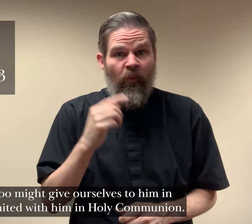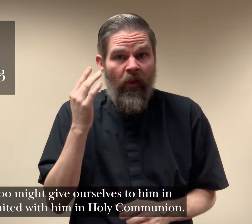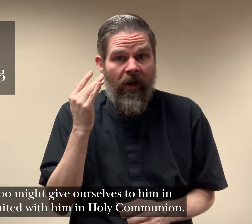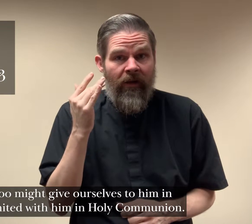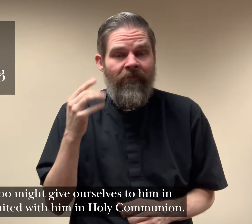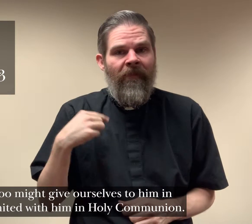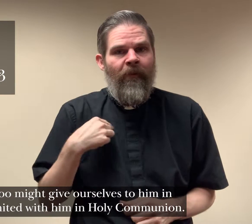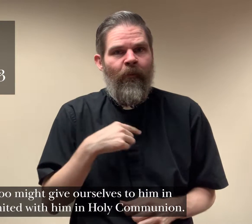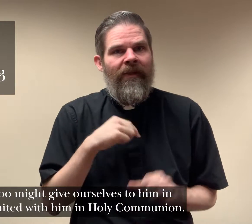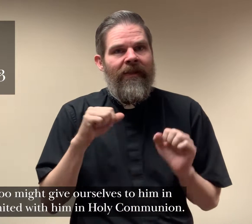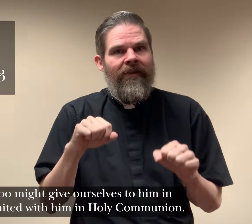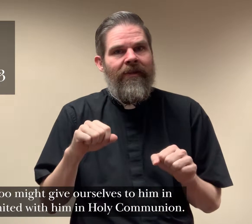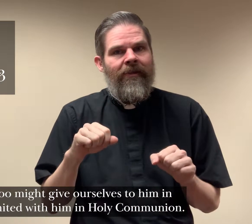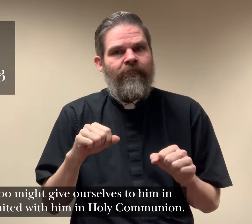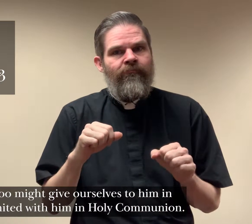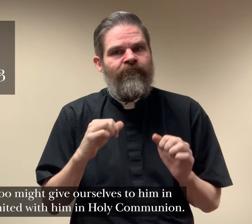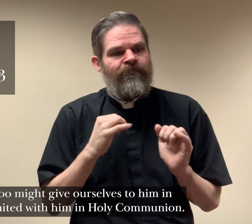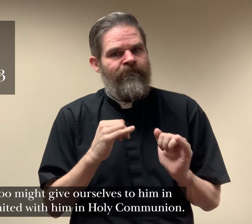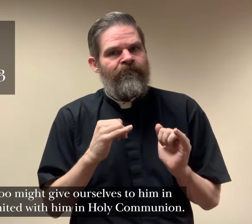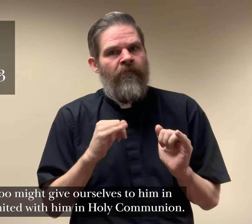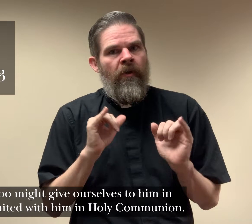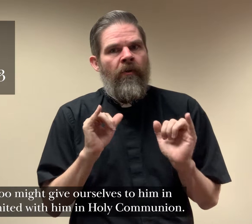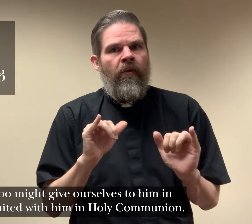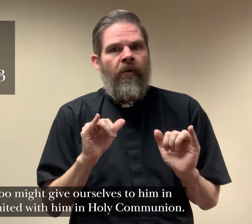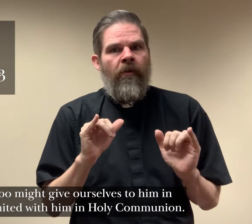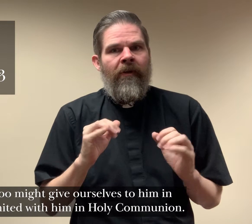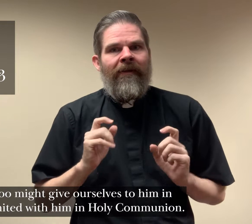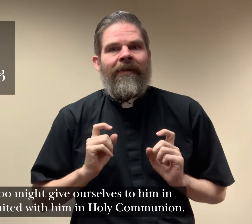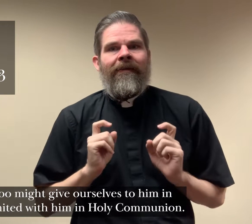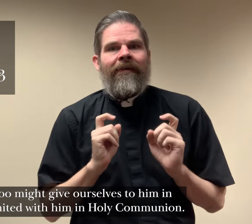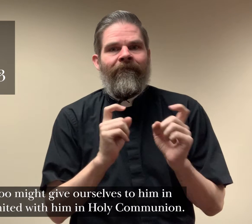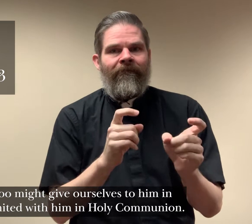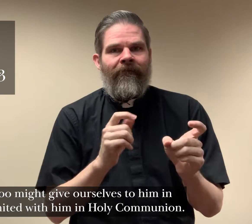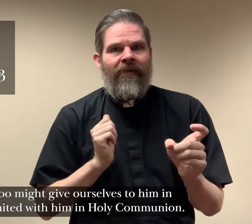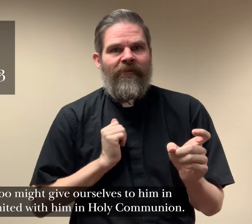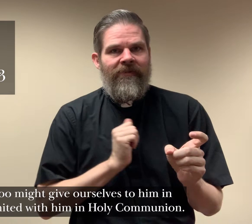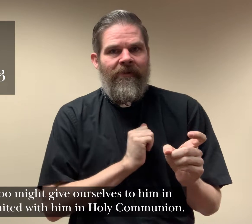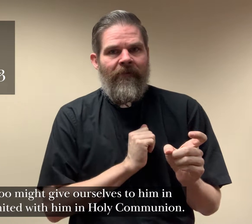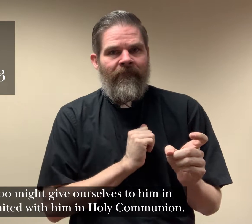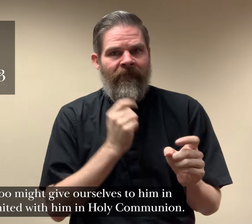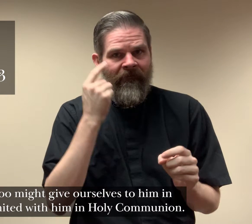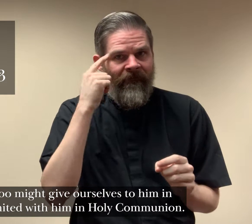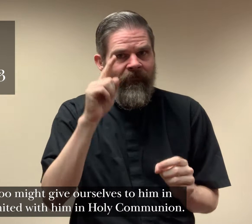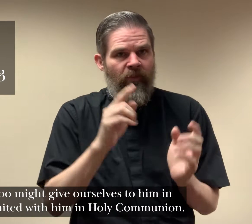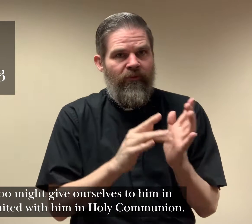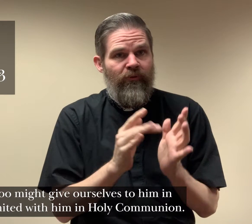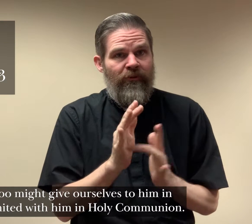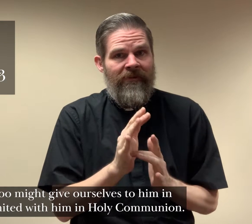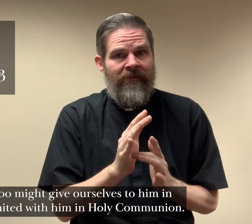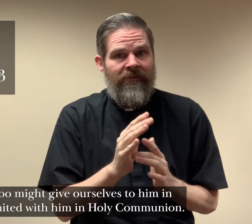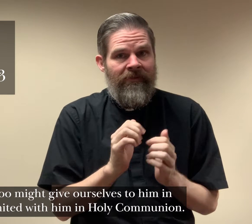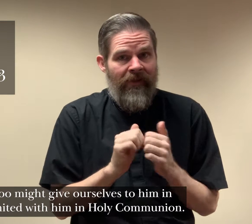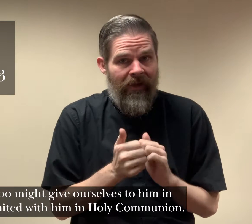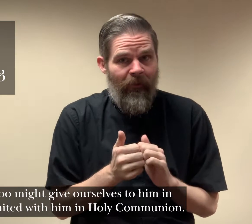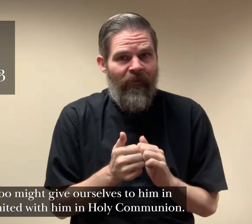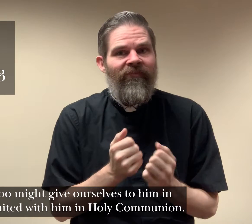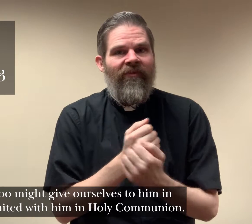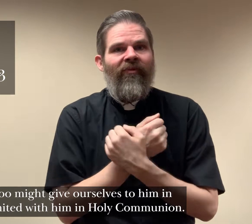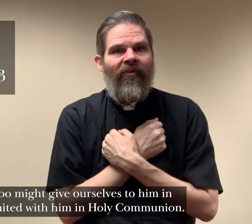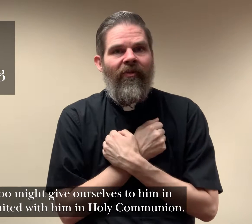So that we too might give ourselves to him in love and be united